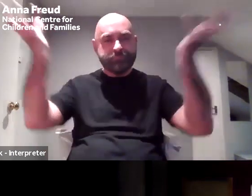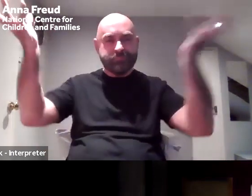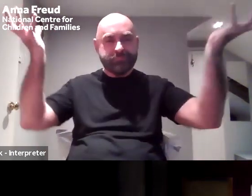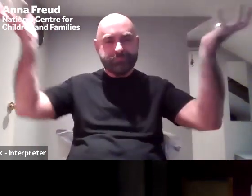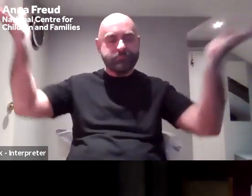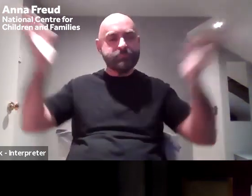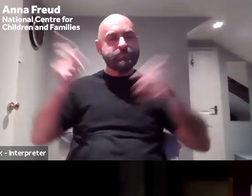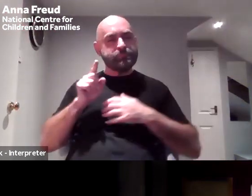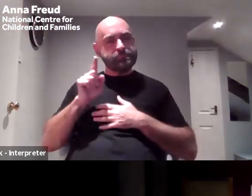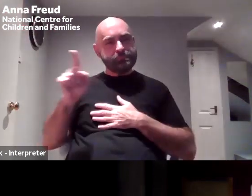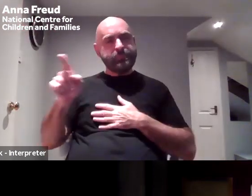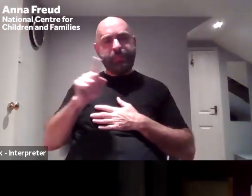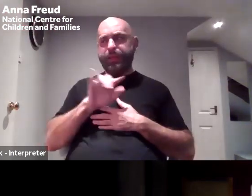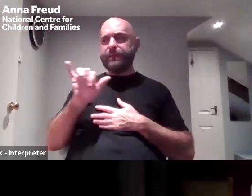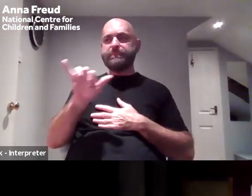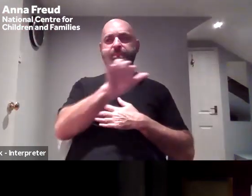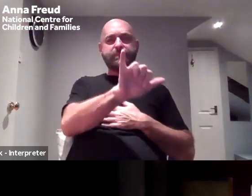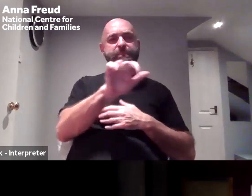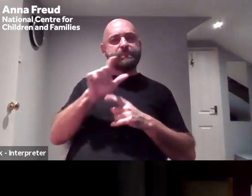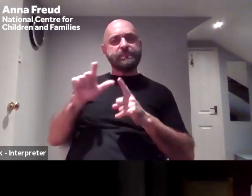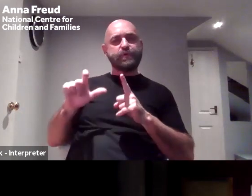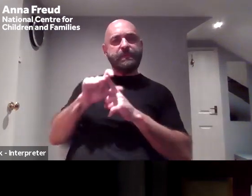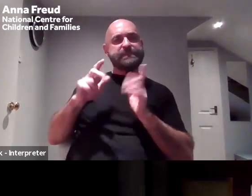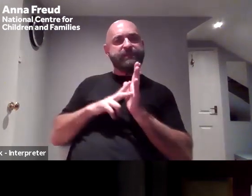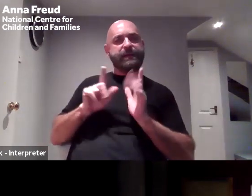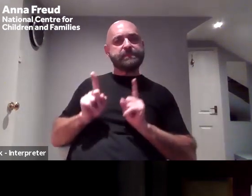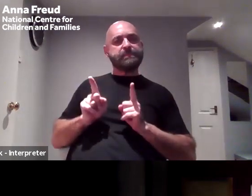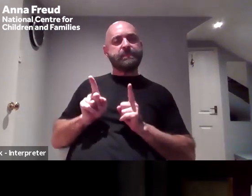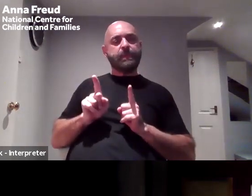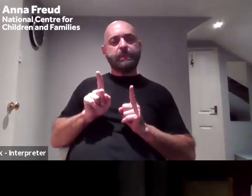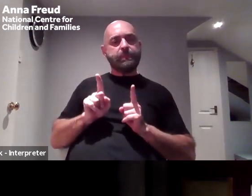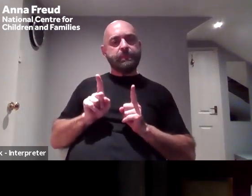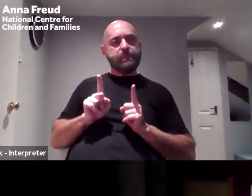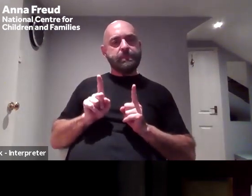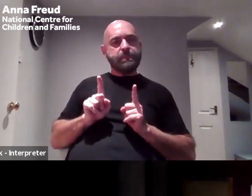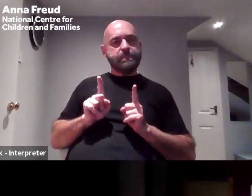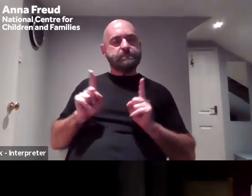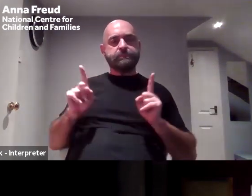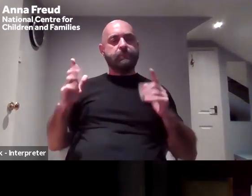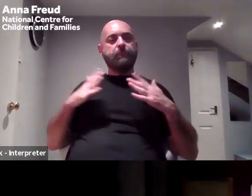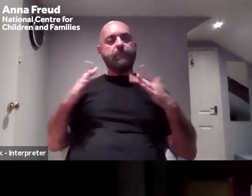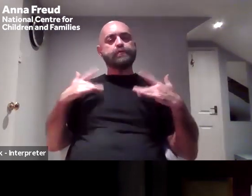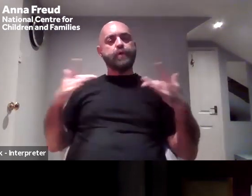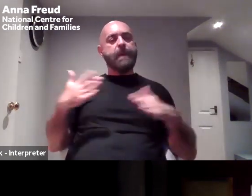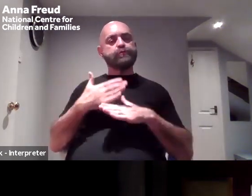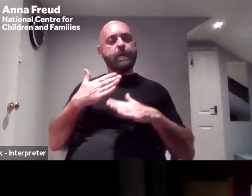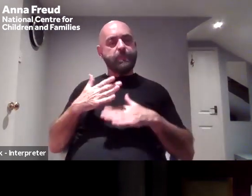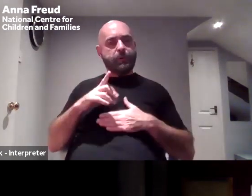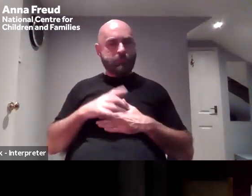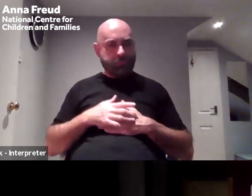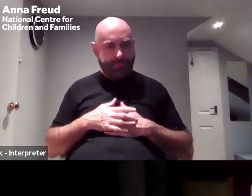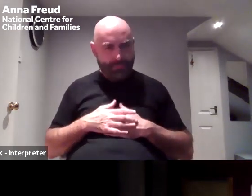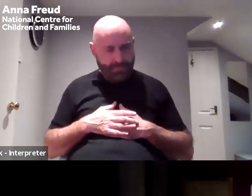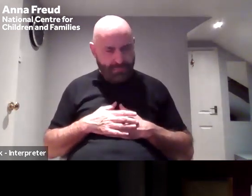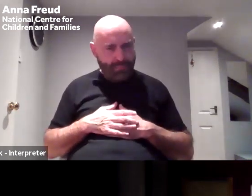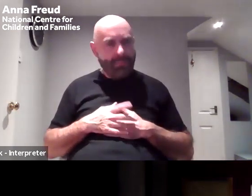they suspect domestic violence. And they don't say, not my job, Gov. They say